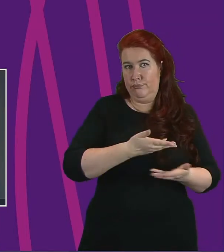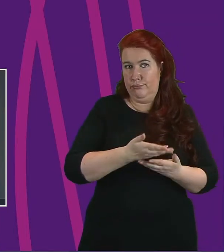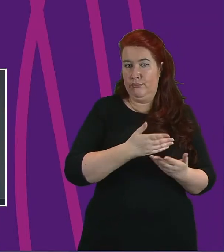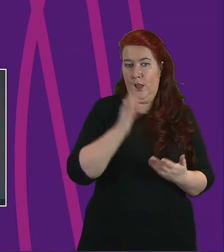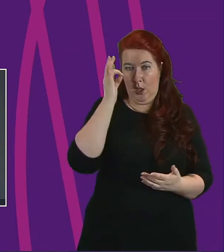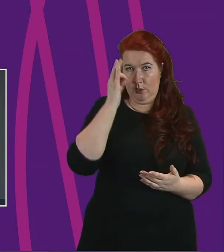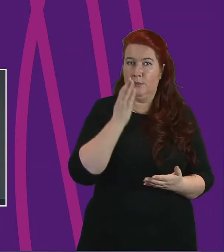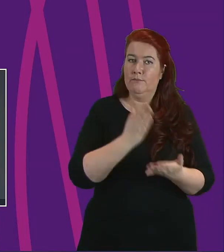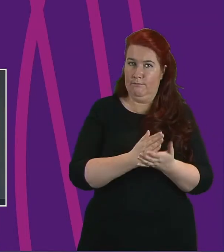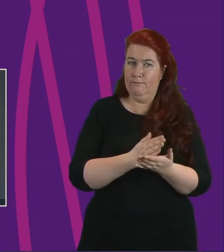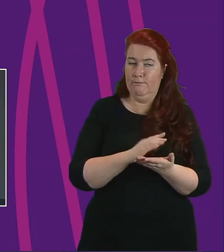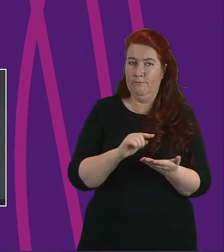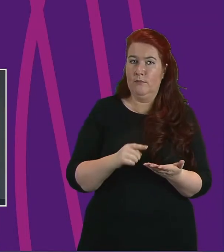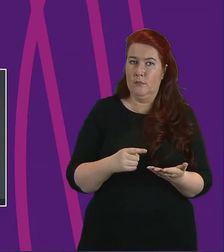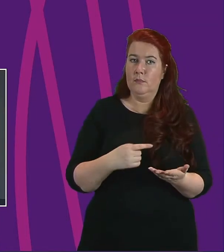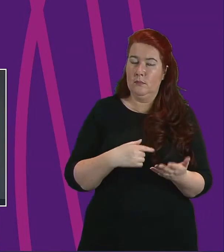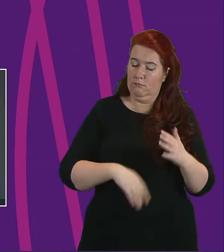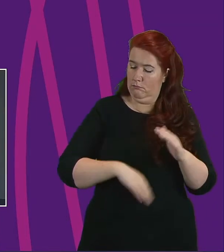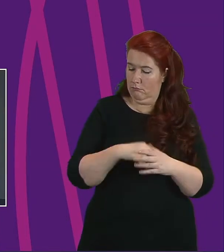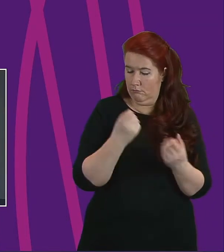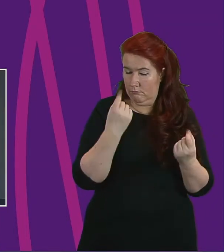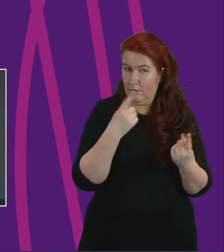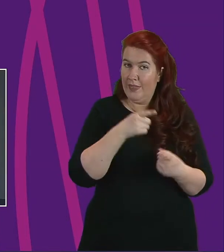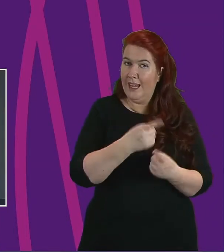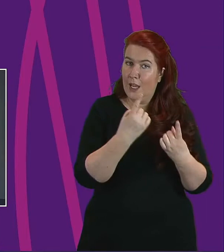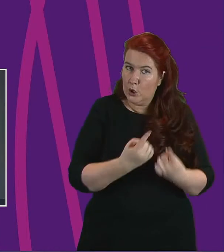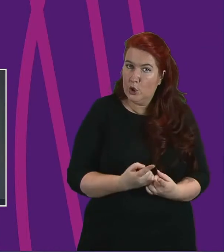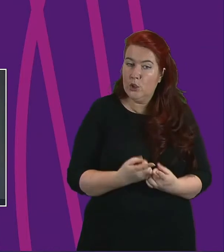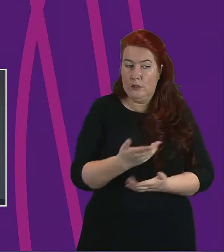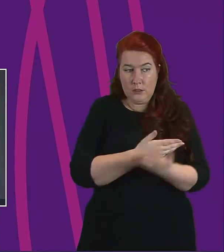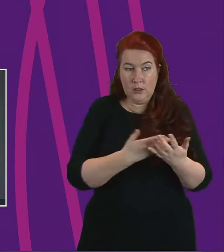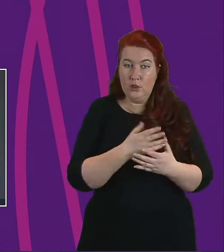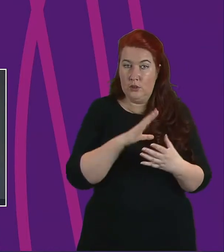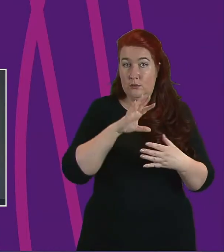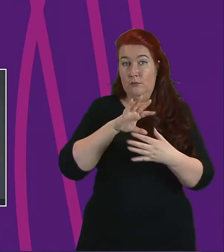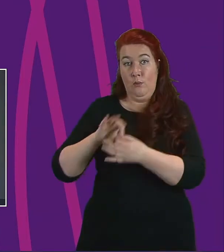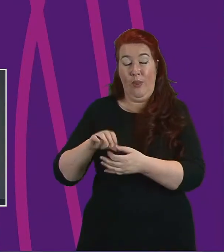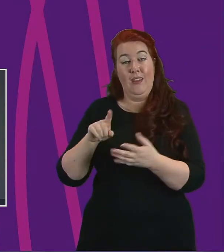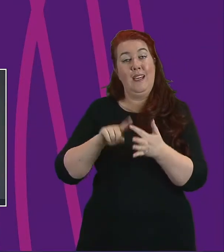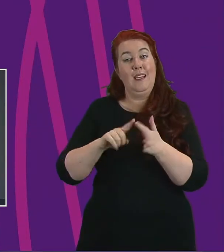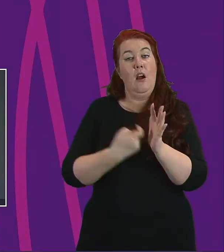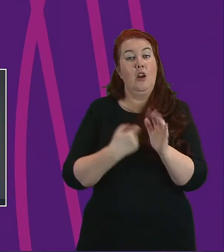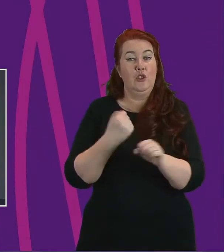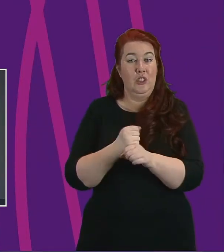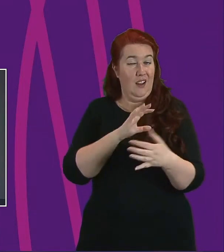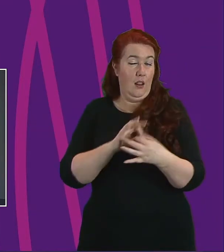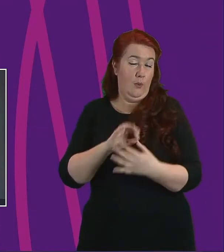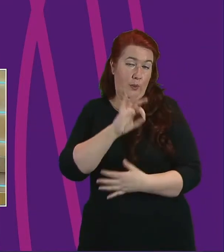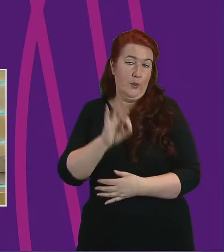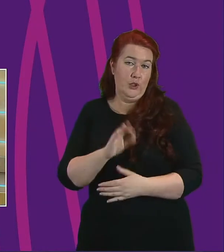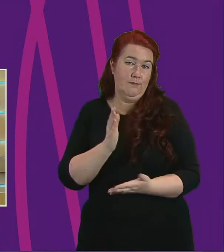fully cited on the issues and discussions we've had within the Education Recovery Group on these questions.